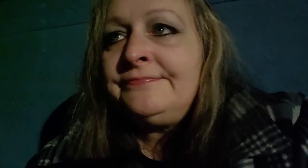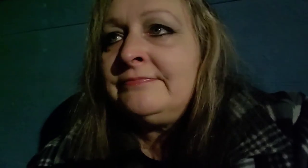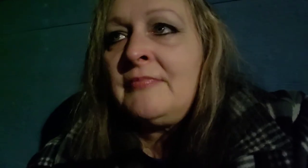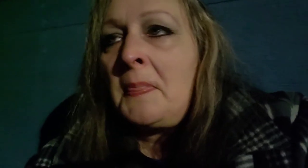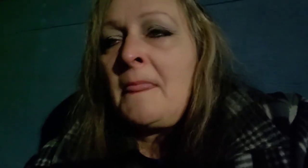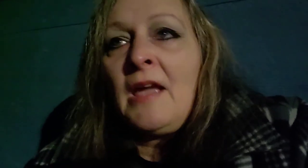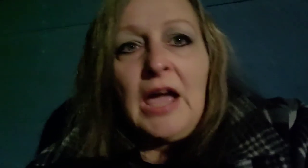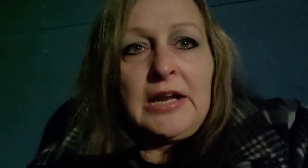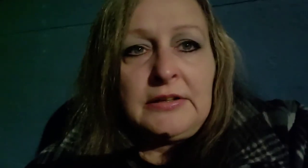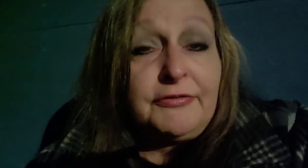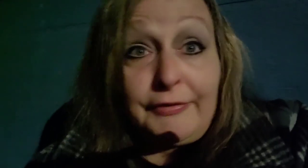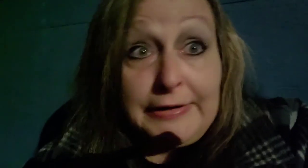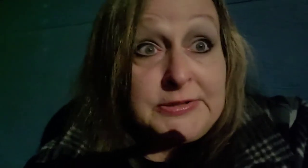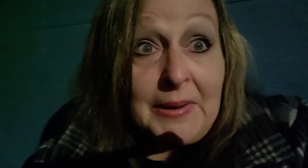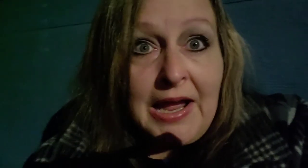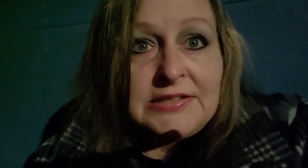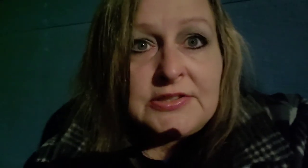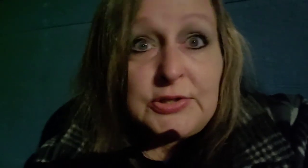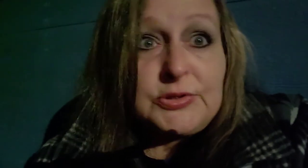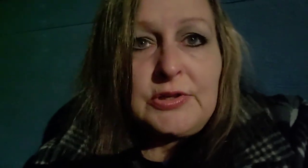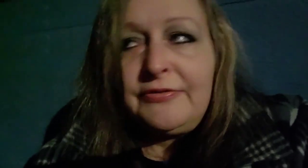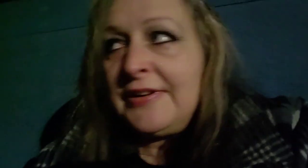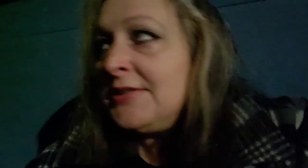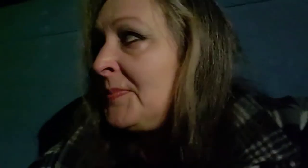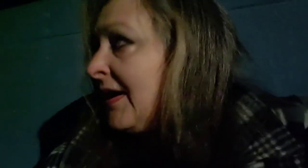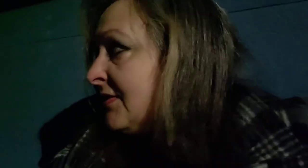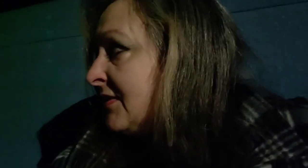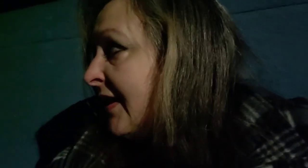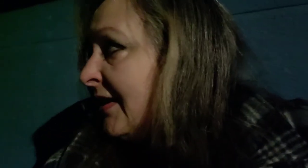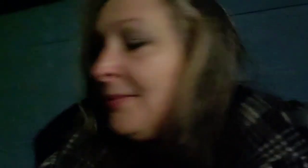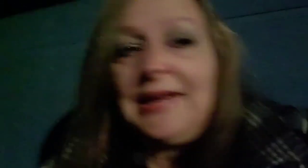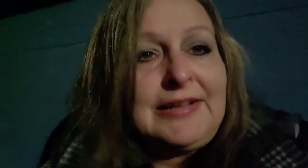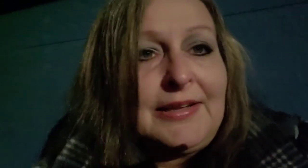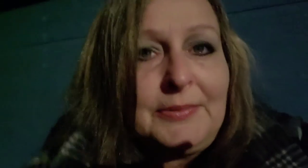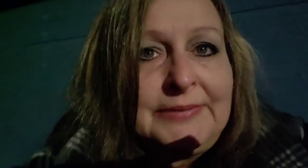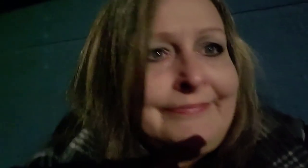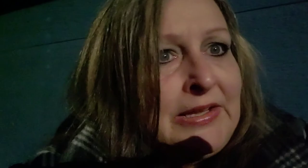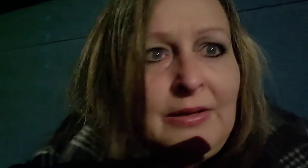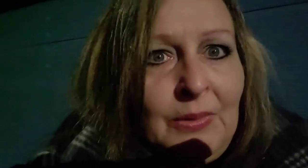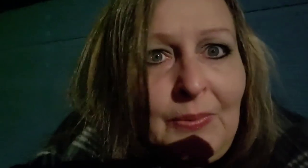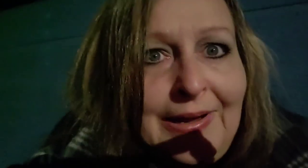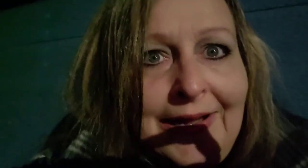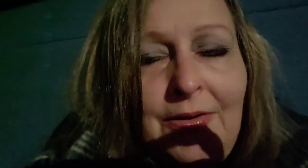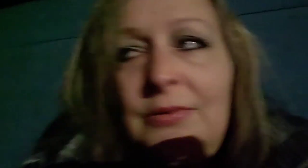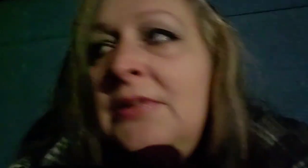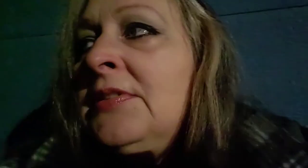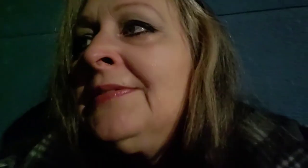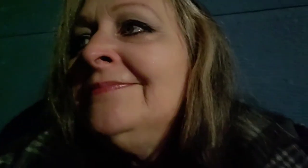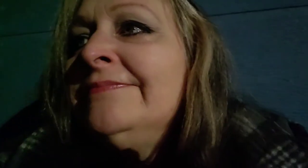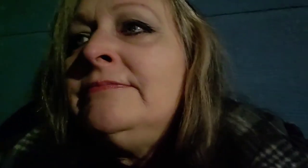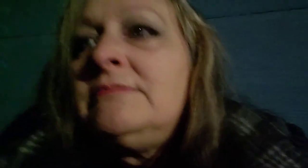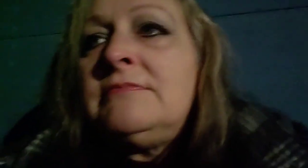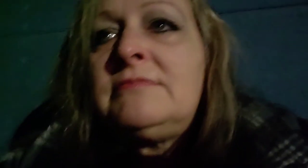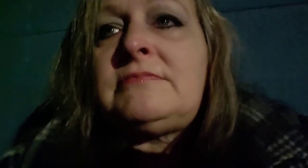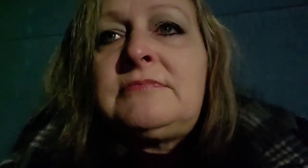of, I don't know, face masks, surgical face masks. Hang on, we got another one. Wow.